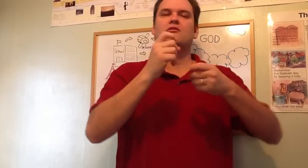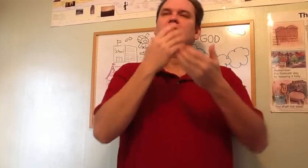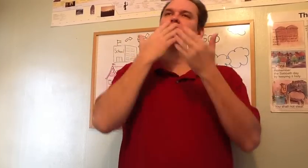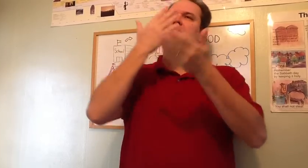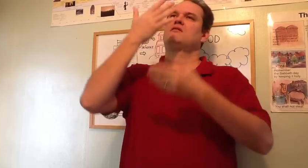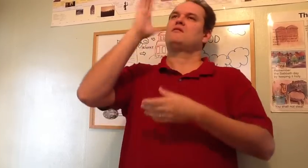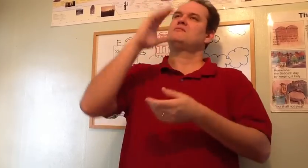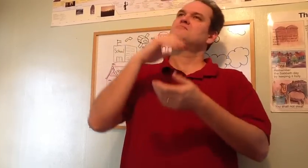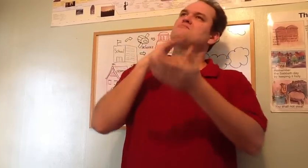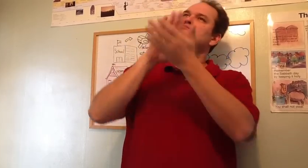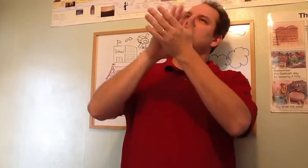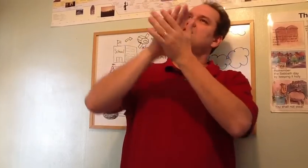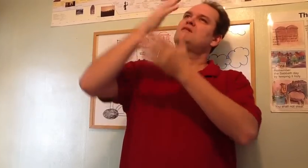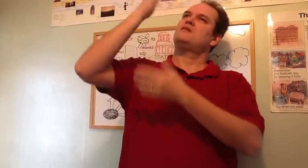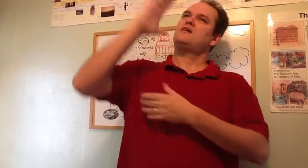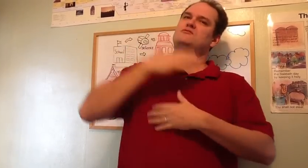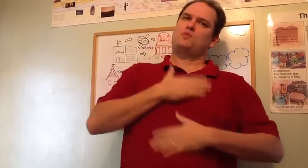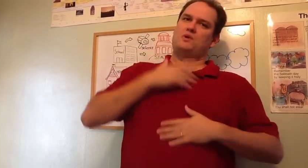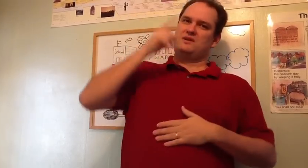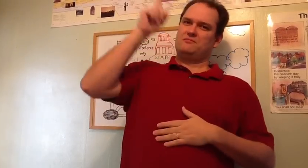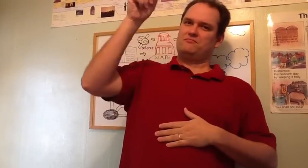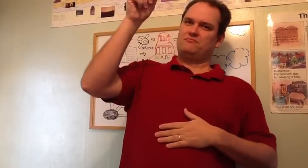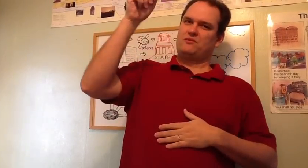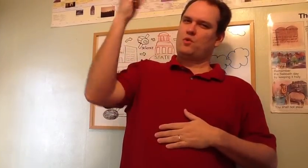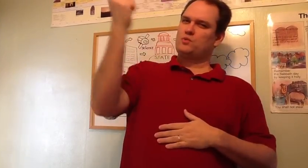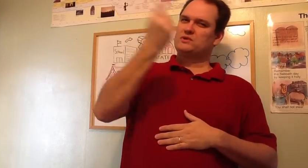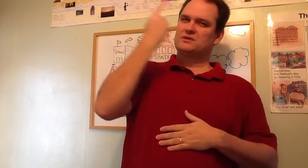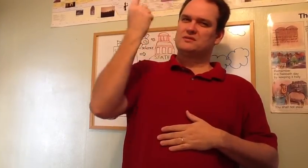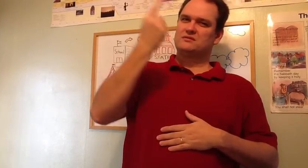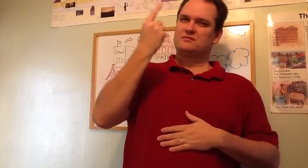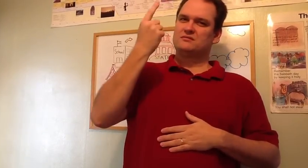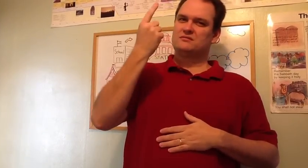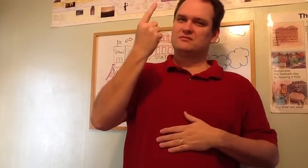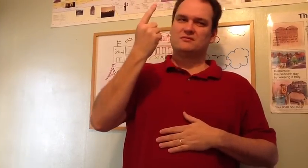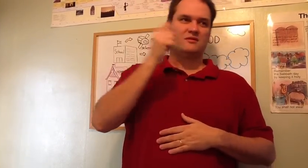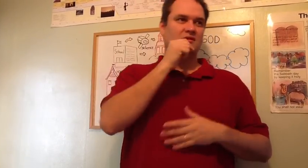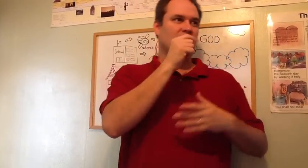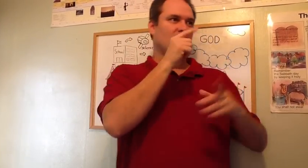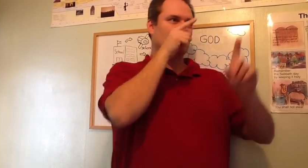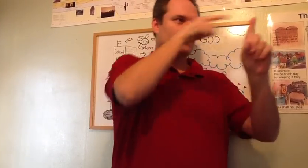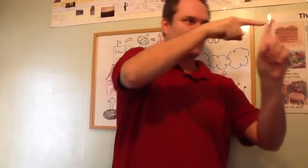learn. Some people, they get into politics, they should glorify God